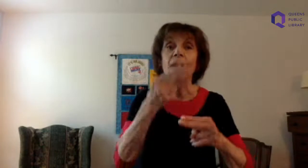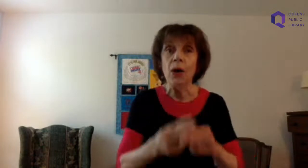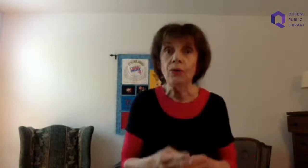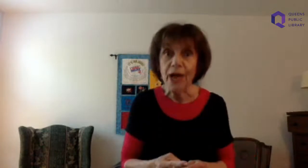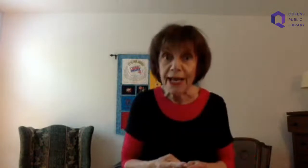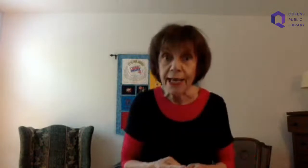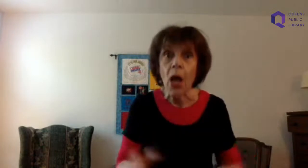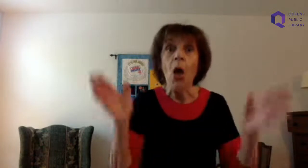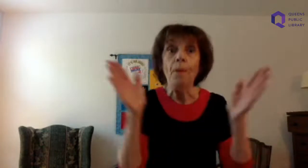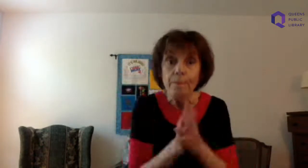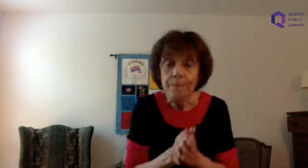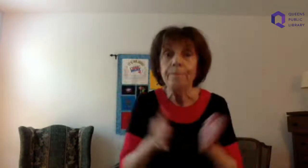oh, ready?